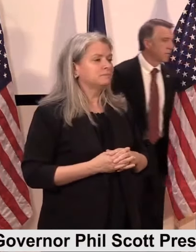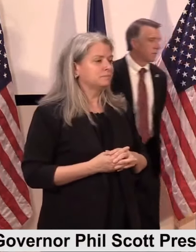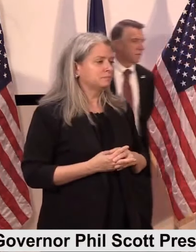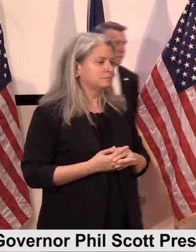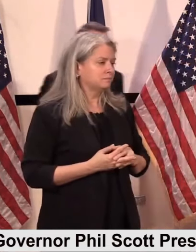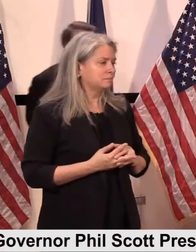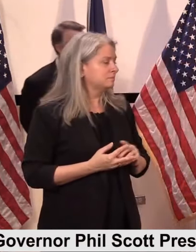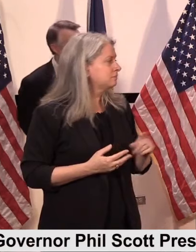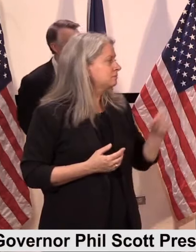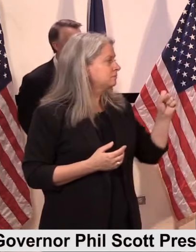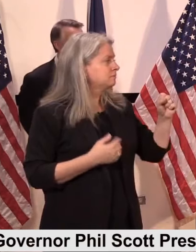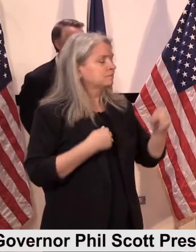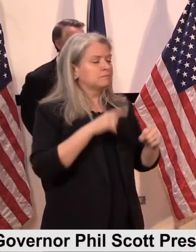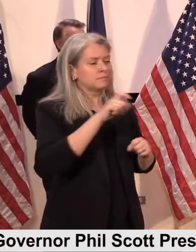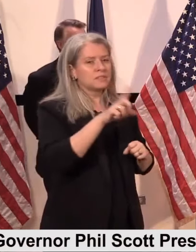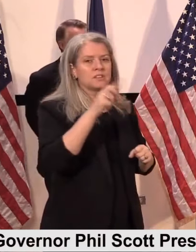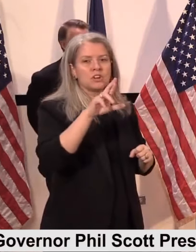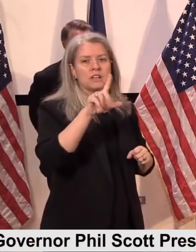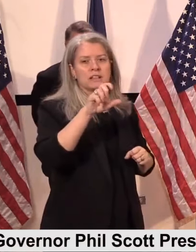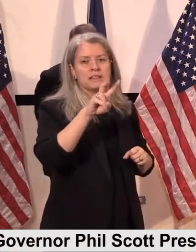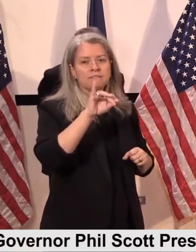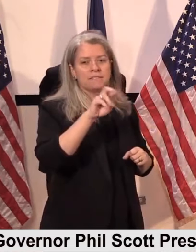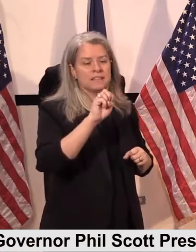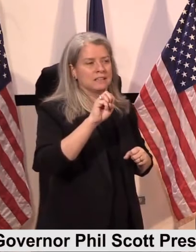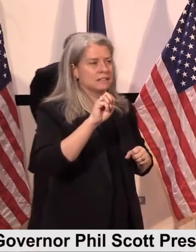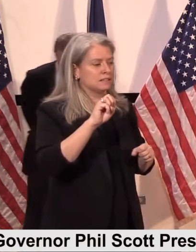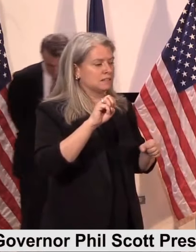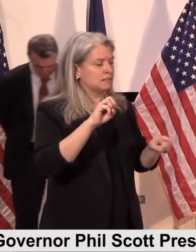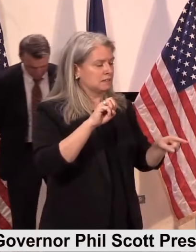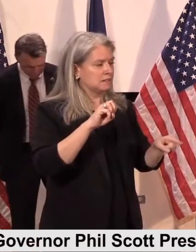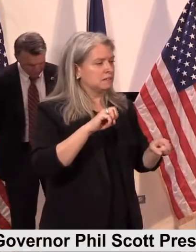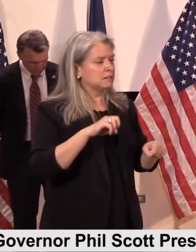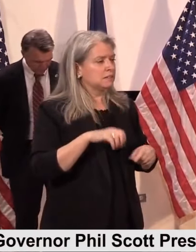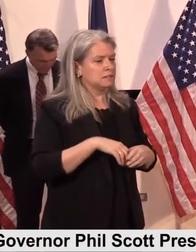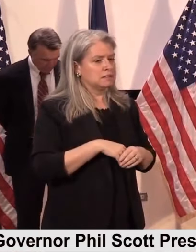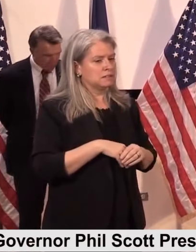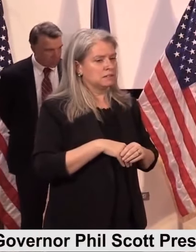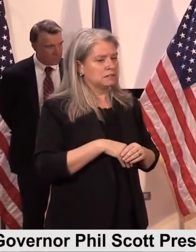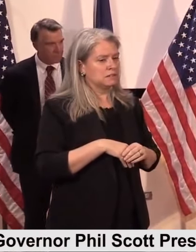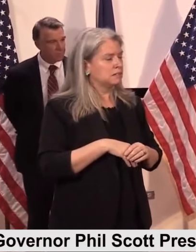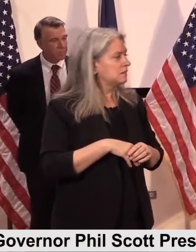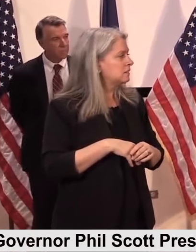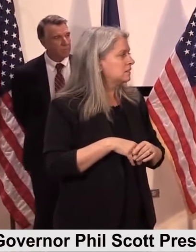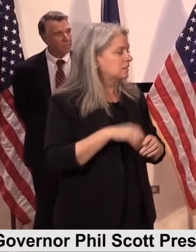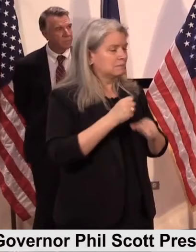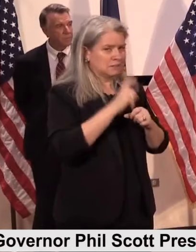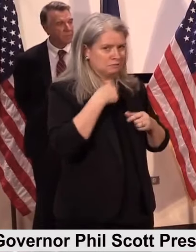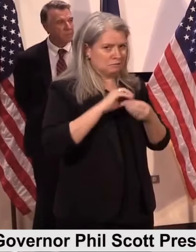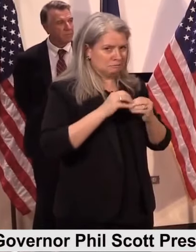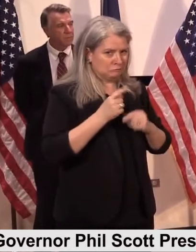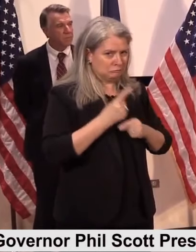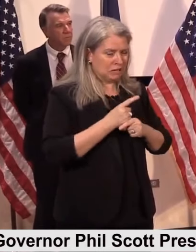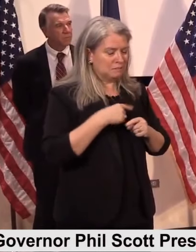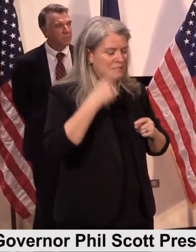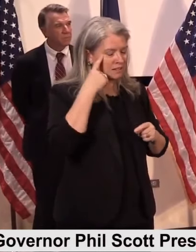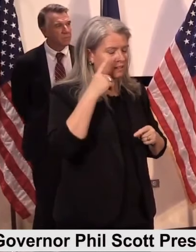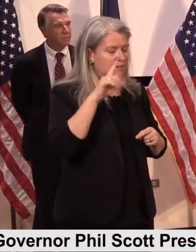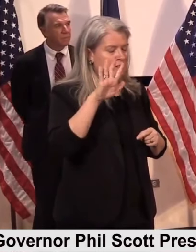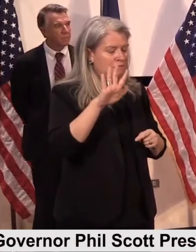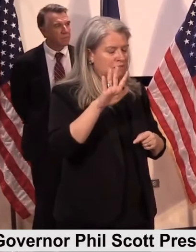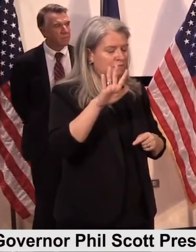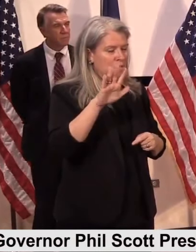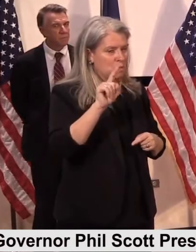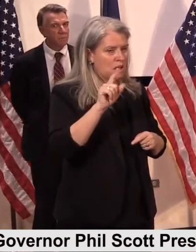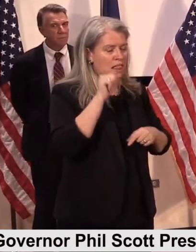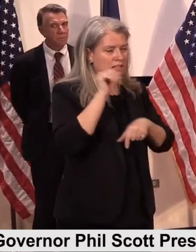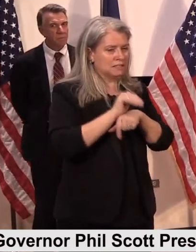I'll ask Dr. Levine to sort of make sure I've got the numbers right, but I think it was 51 last